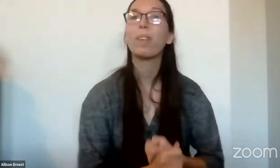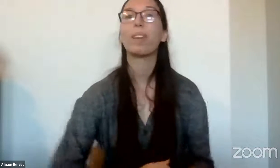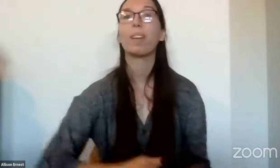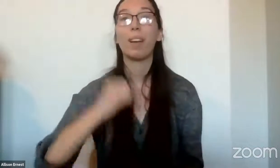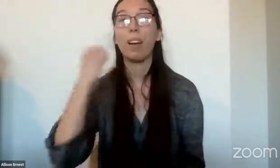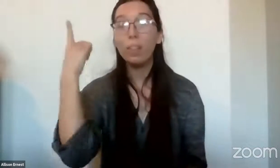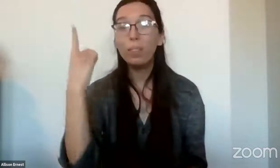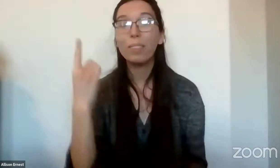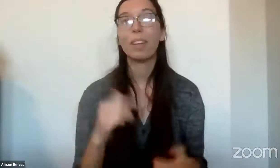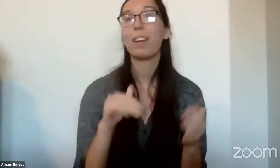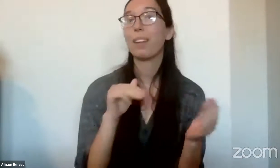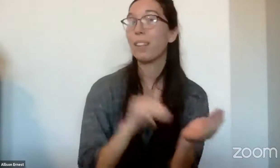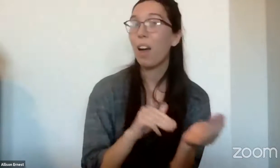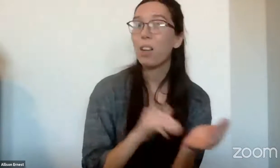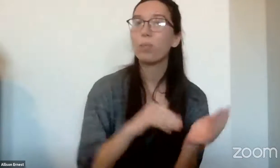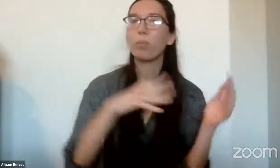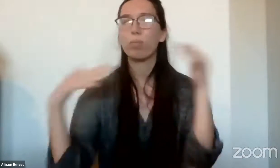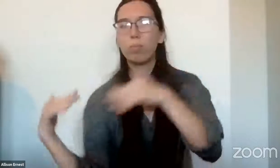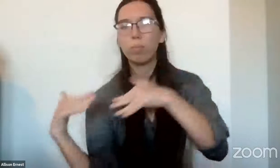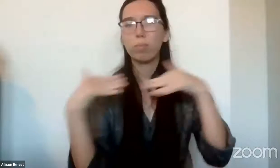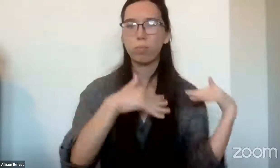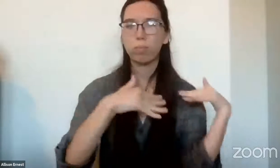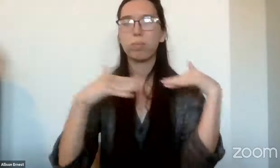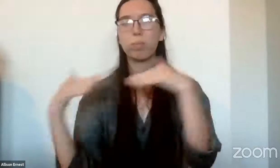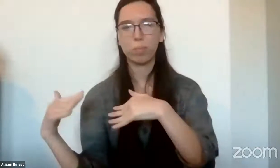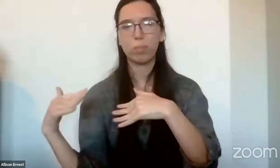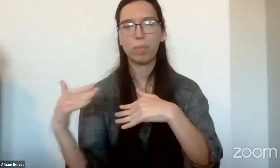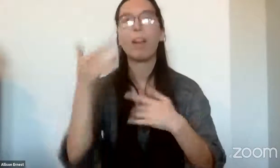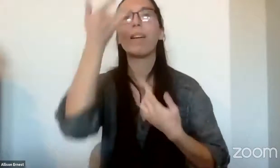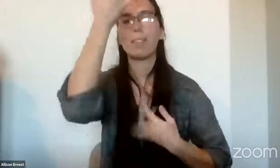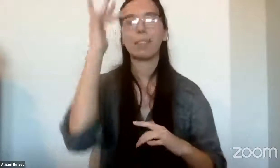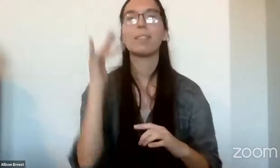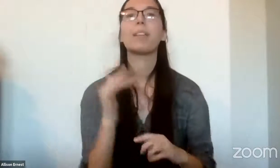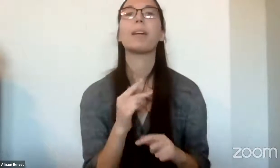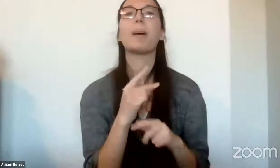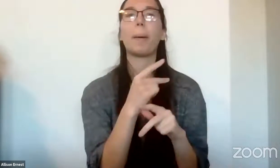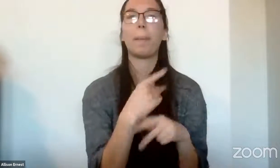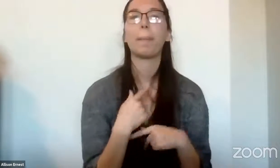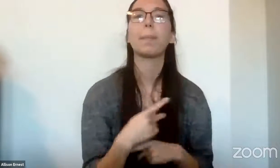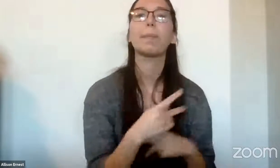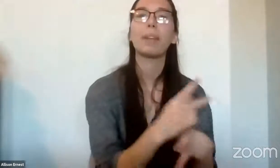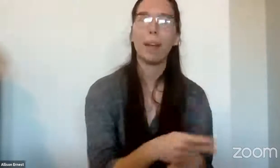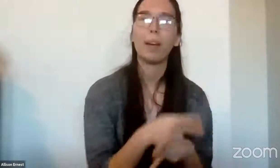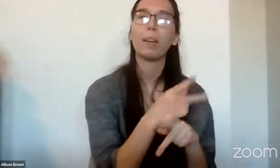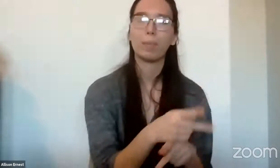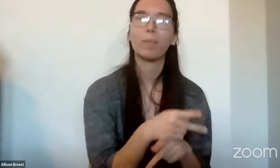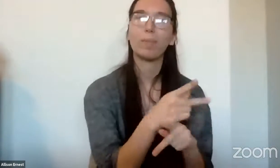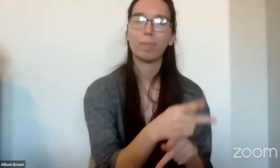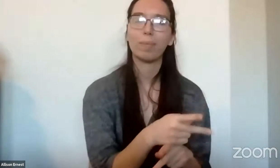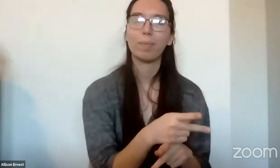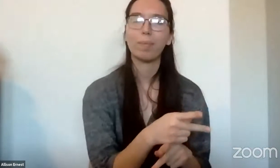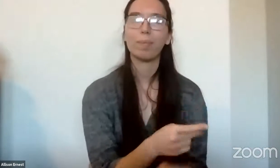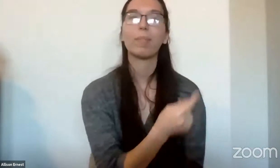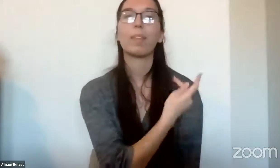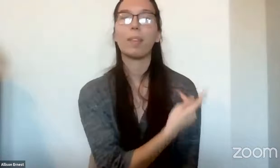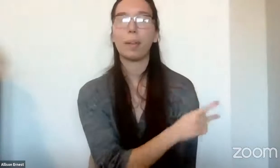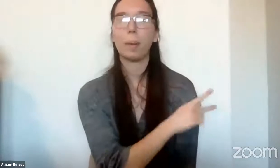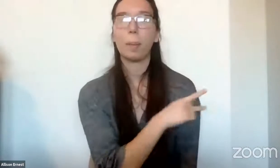to Brian and Maria for this fun and creative opportunity, as well as to my peers for their constant emotional